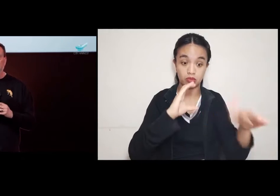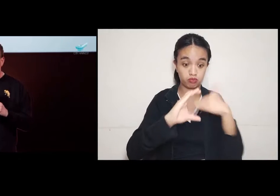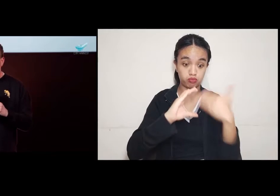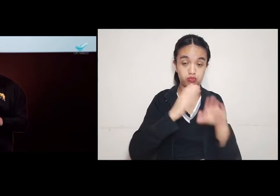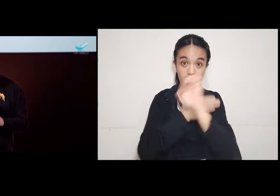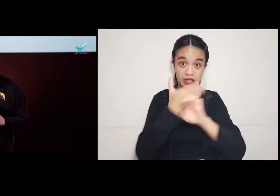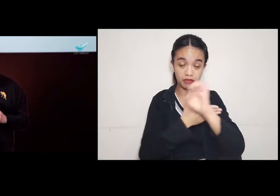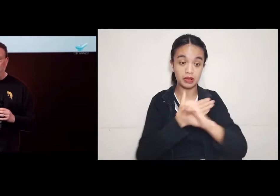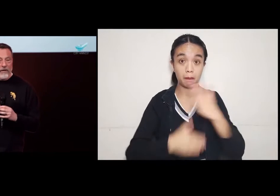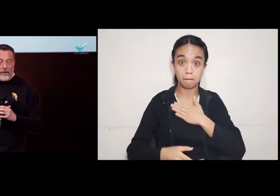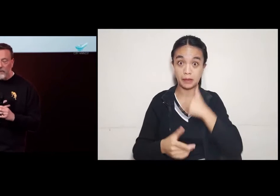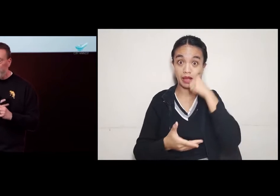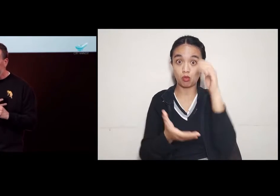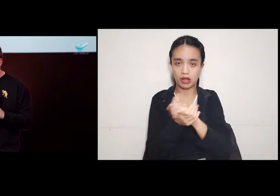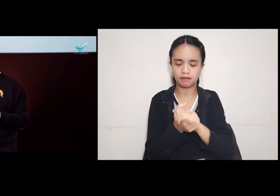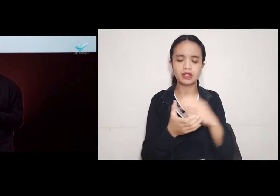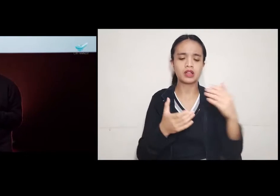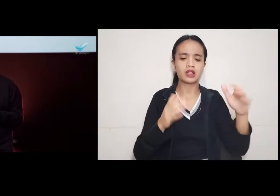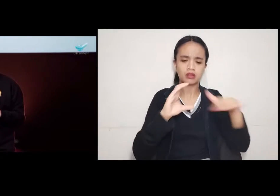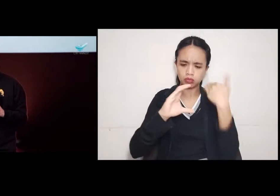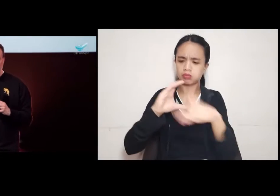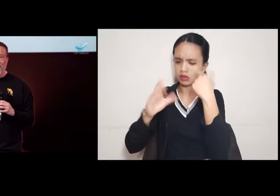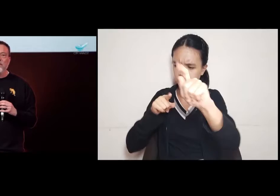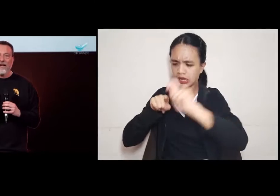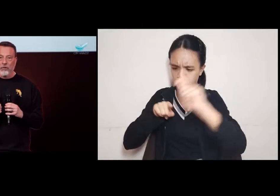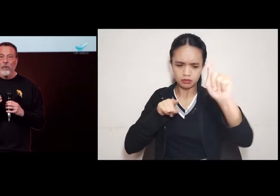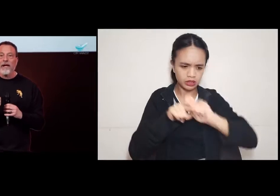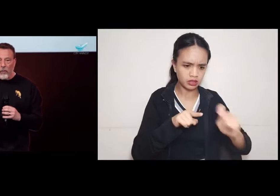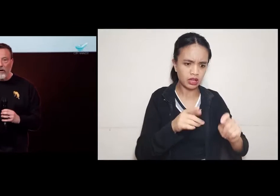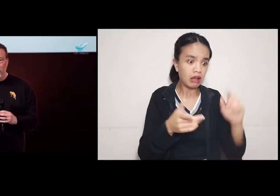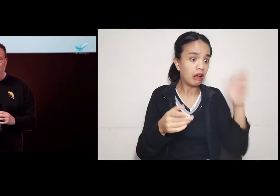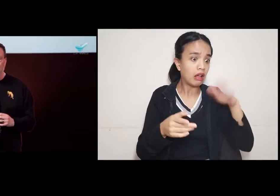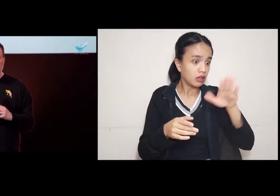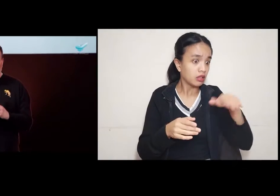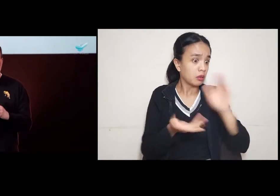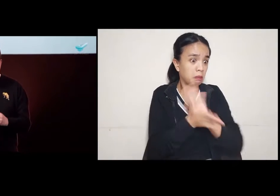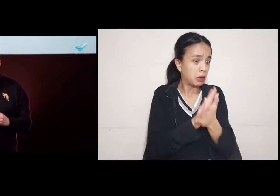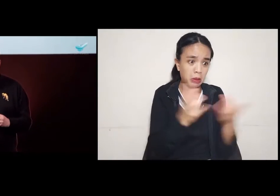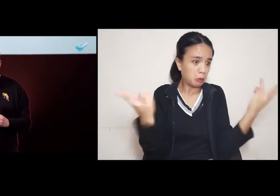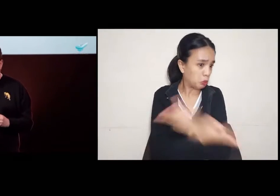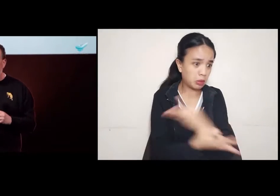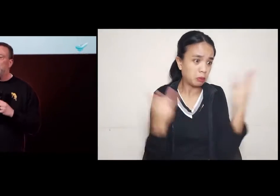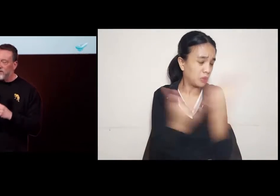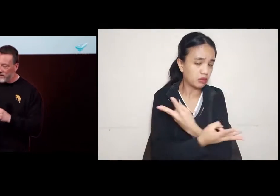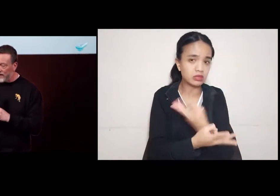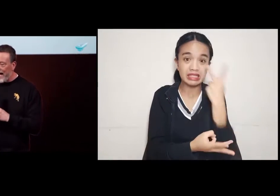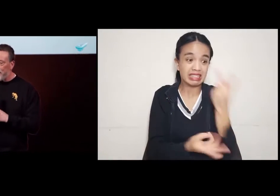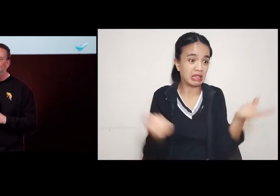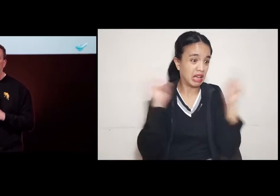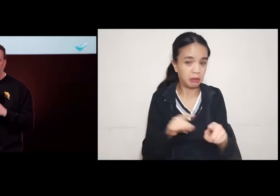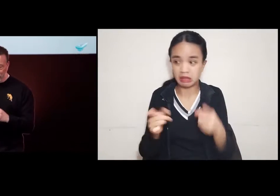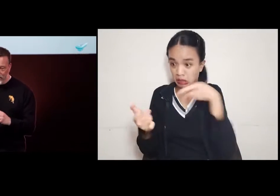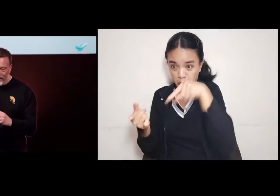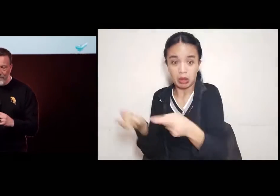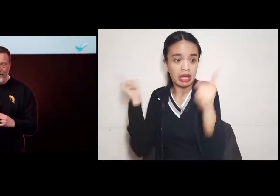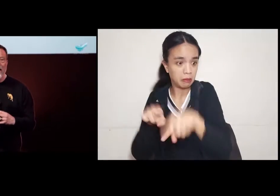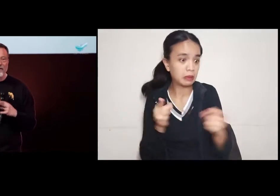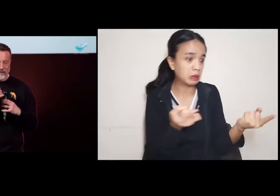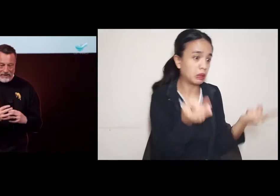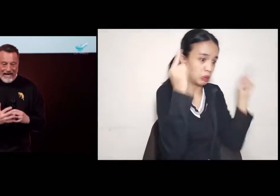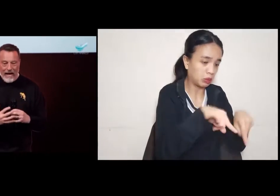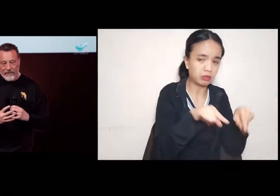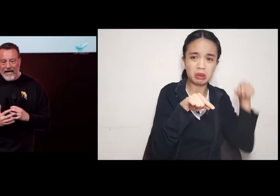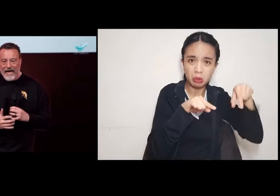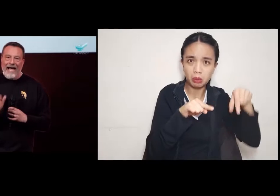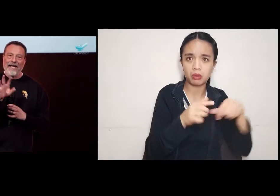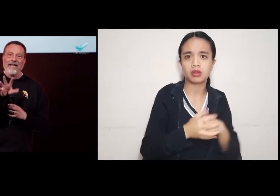my wife, have texted my wife, have emailed me, have texted me, telling me it's going to get worse. It's going to get worse. And now this is going to happen. Now this is going to happen. Now